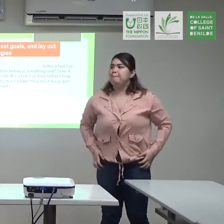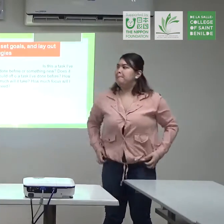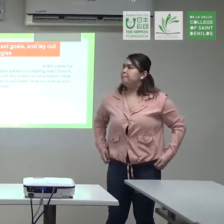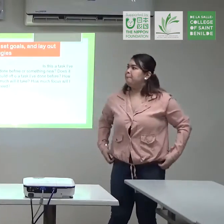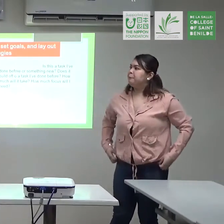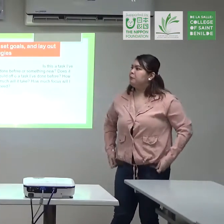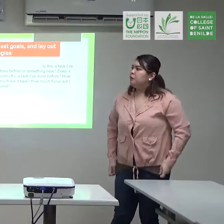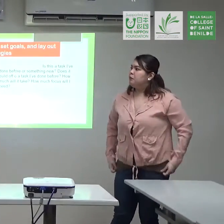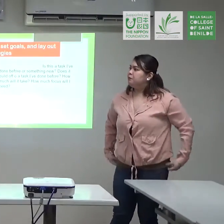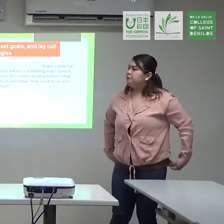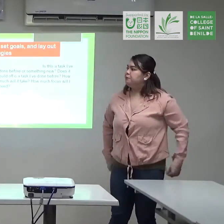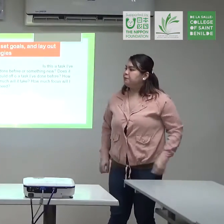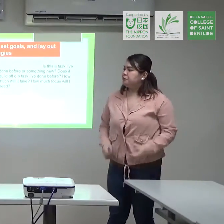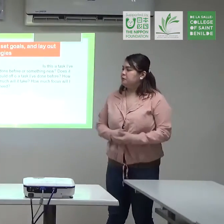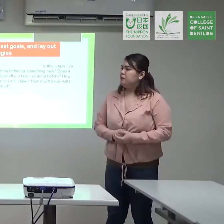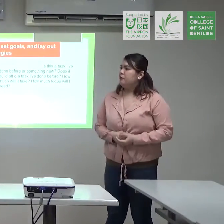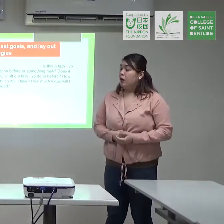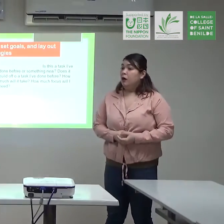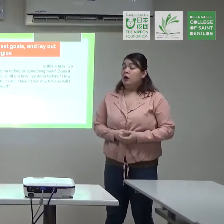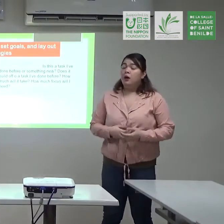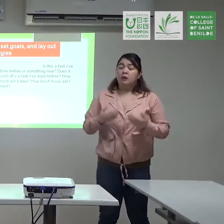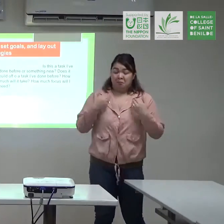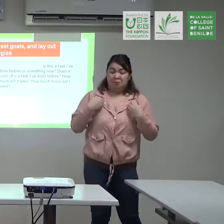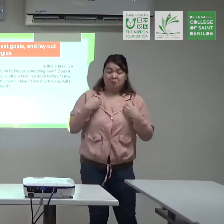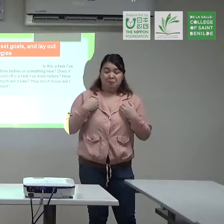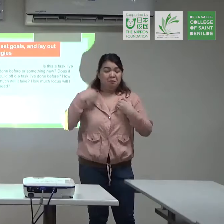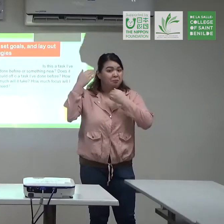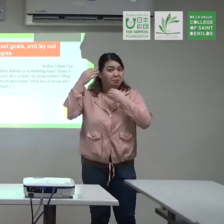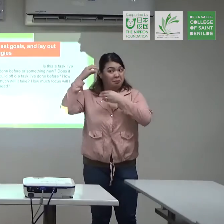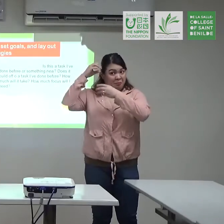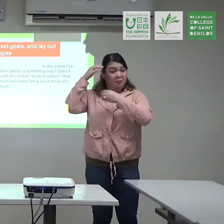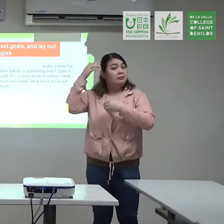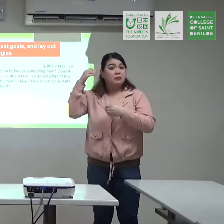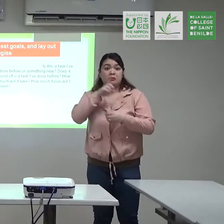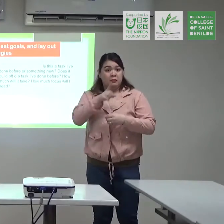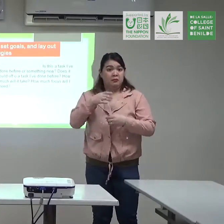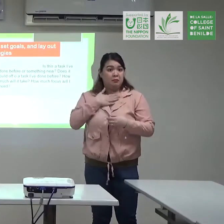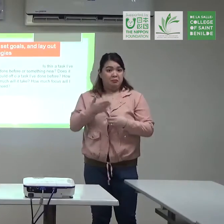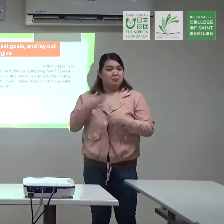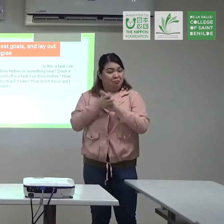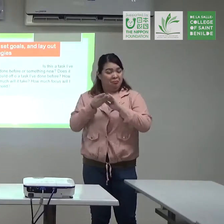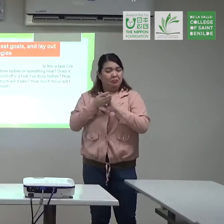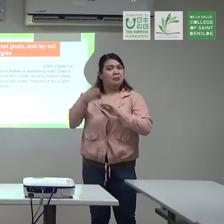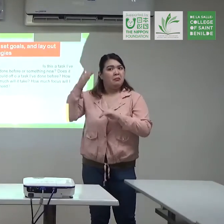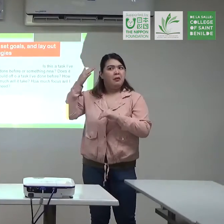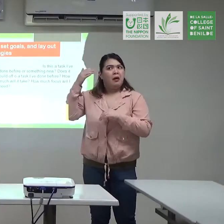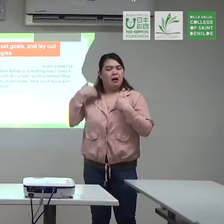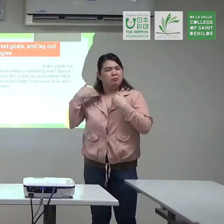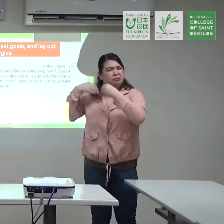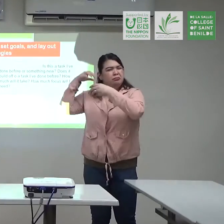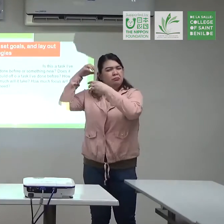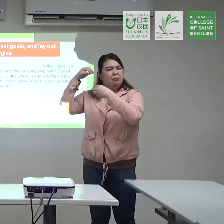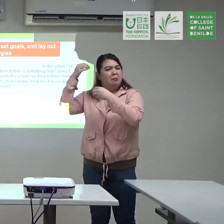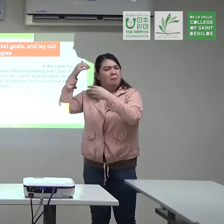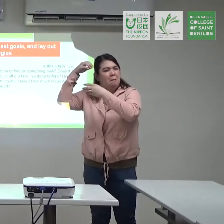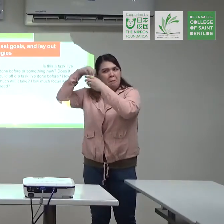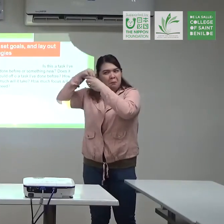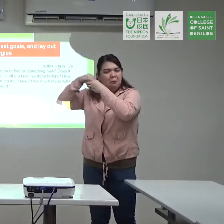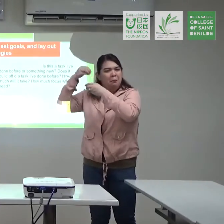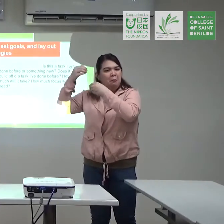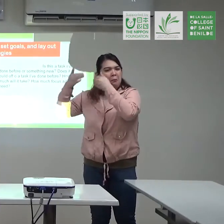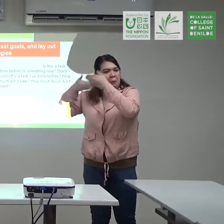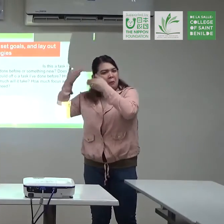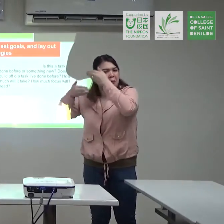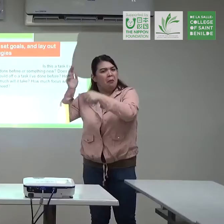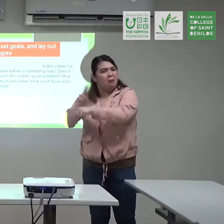Actually, our mind is underutilized. According to experts, we only